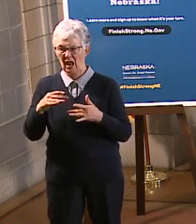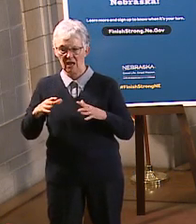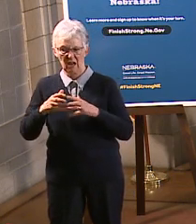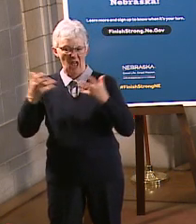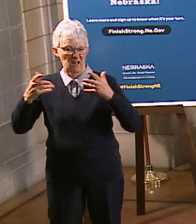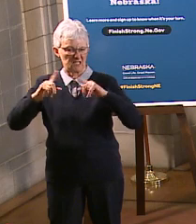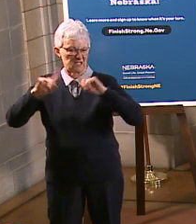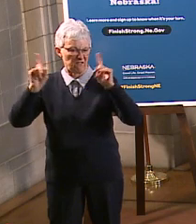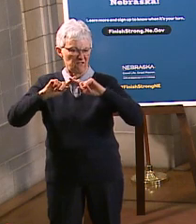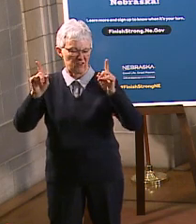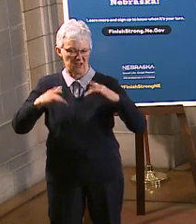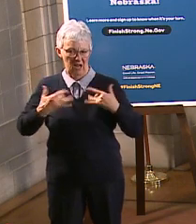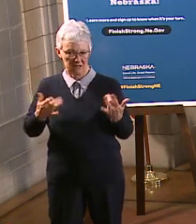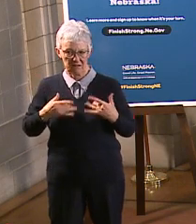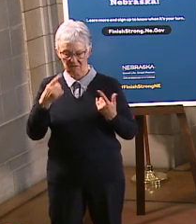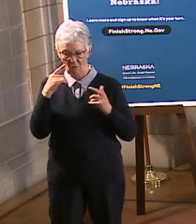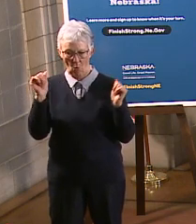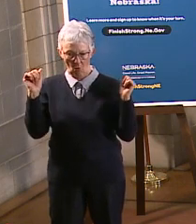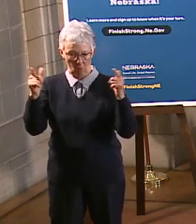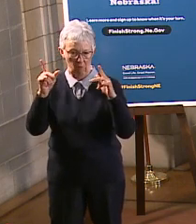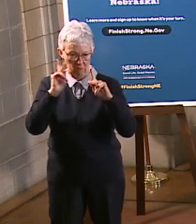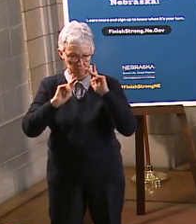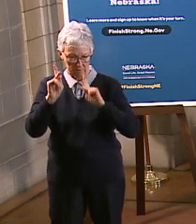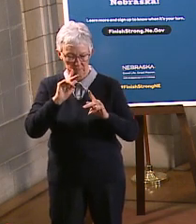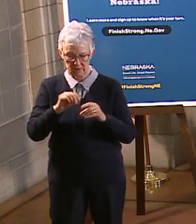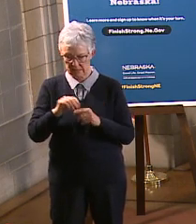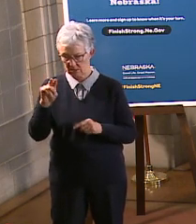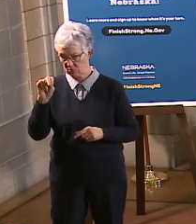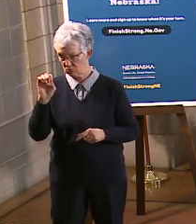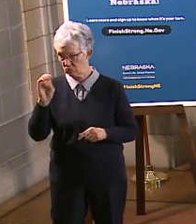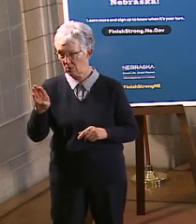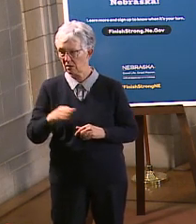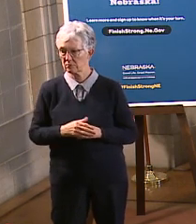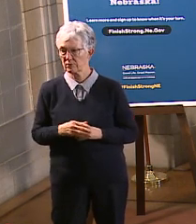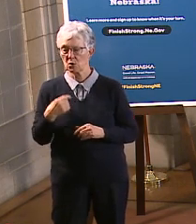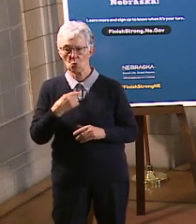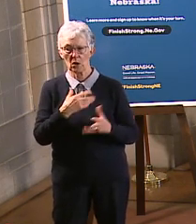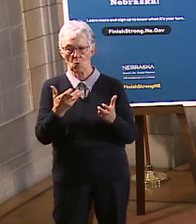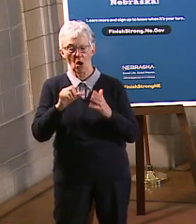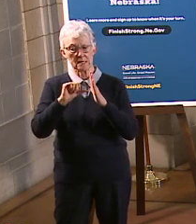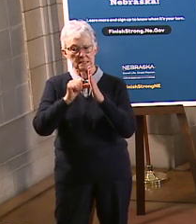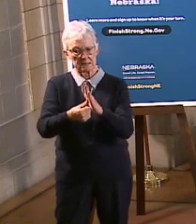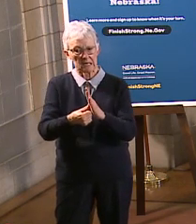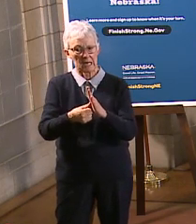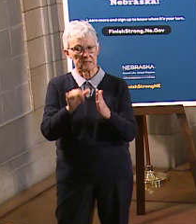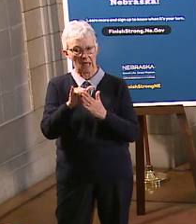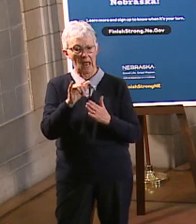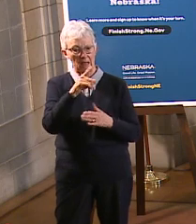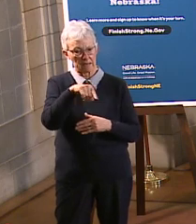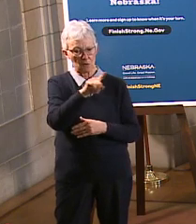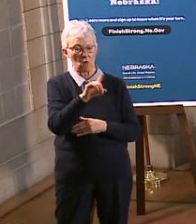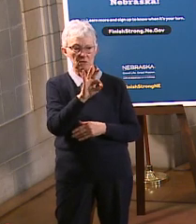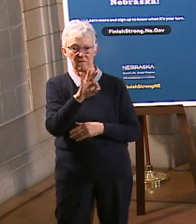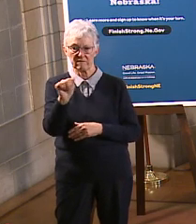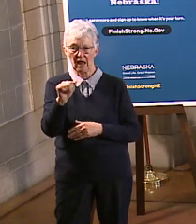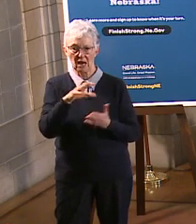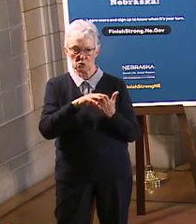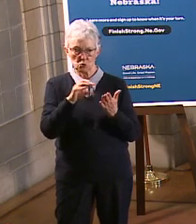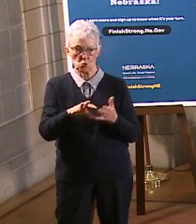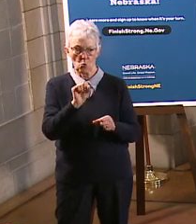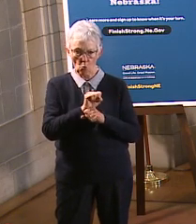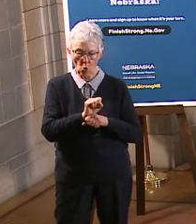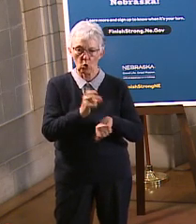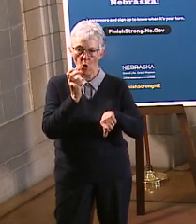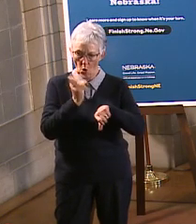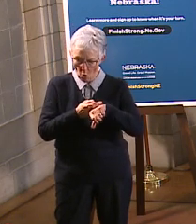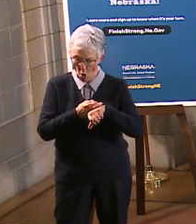Nebraska. We are excited to highlight the hard work and dedication of all FFA members and chapters. We are